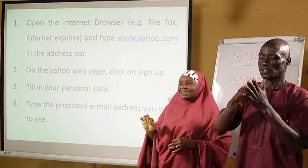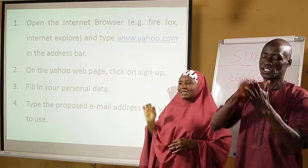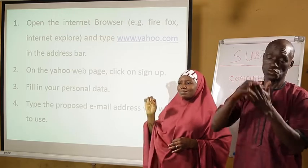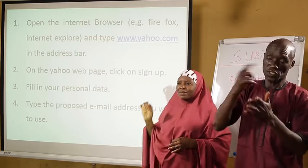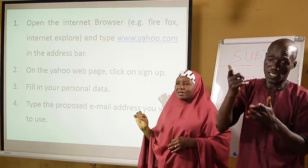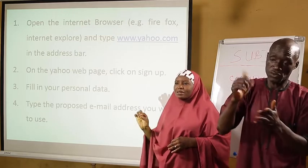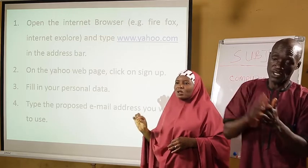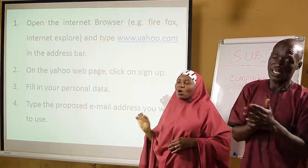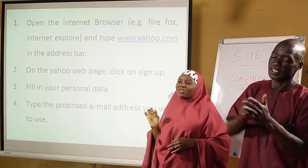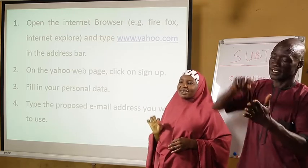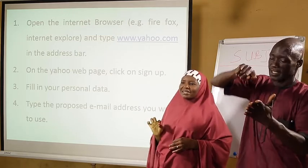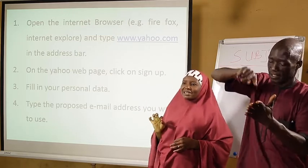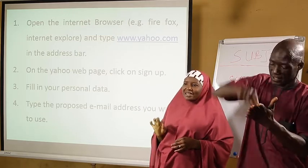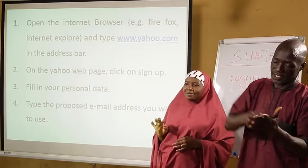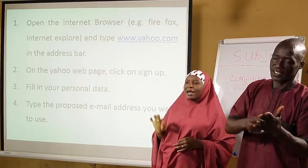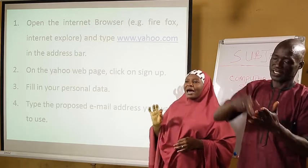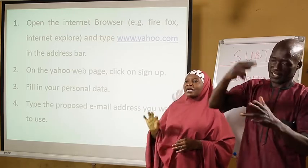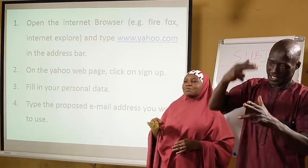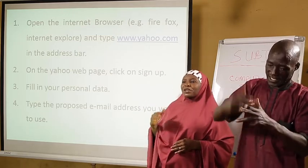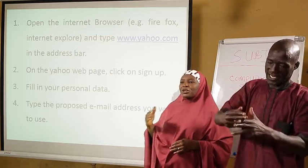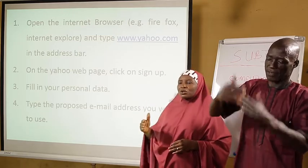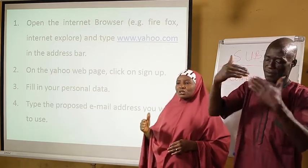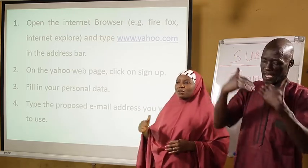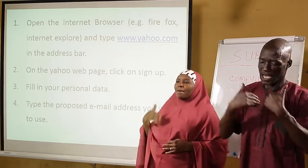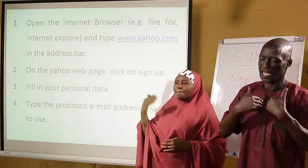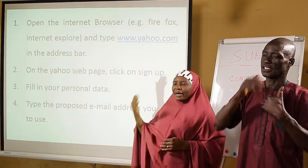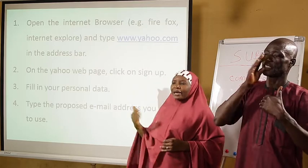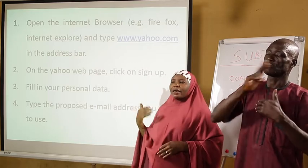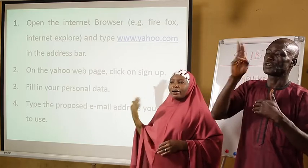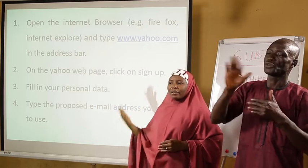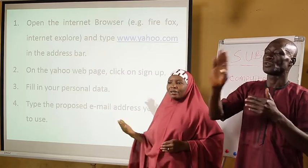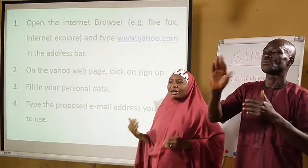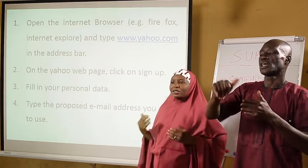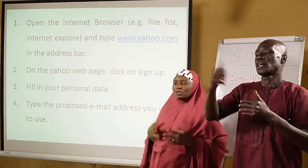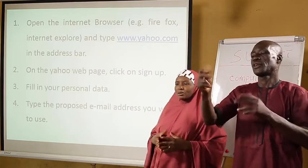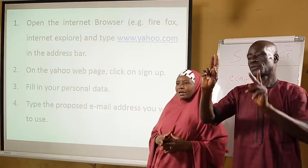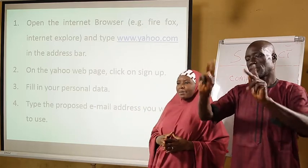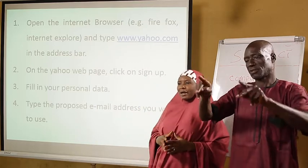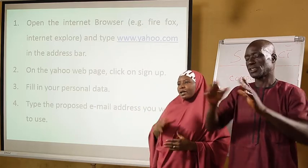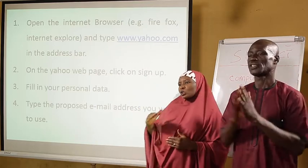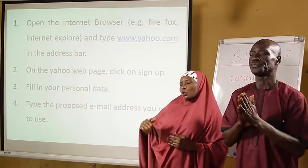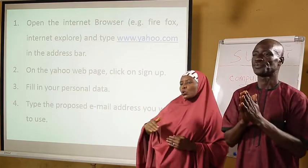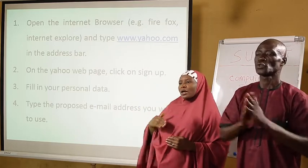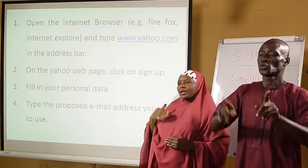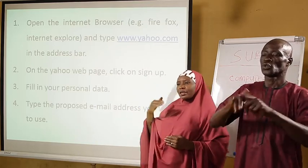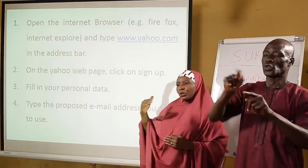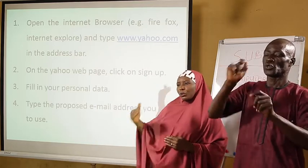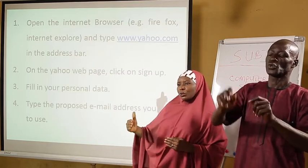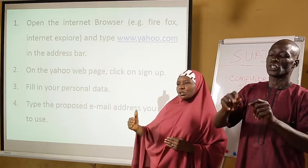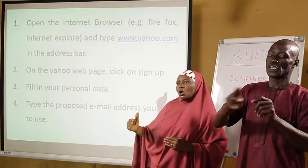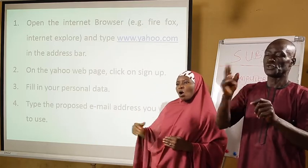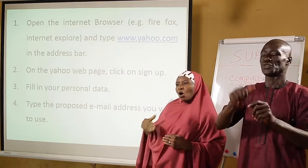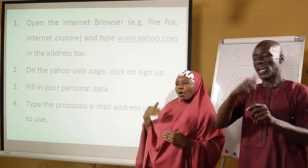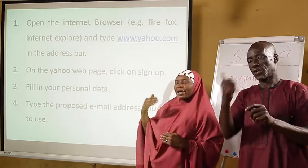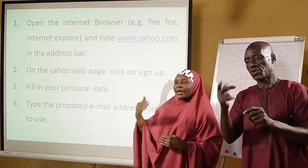that this mail or this name has been used by another subscriber. So you can